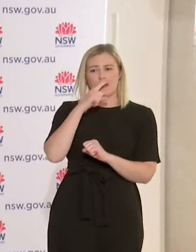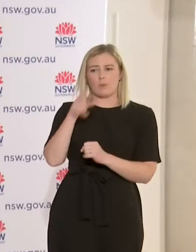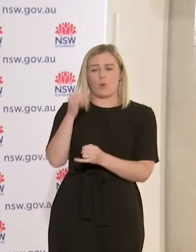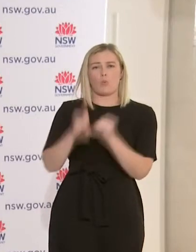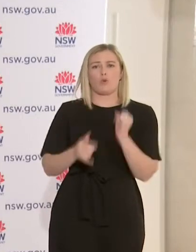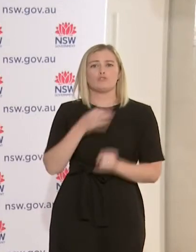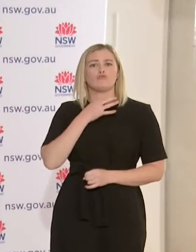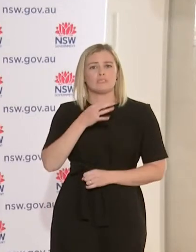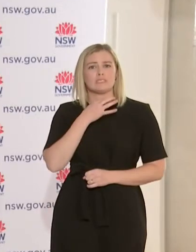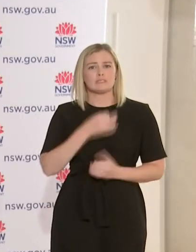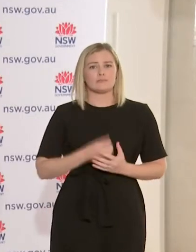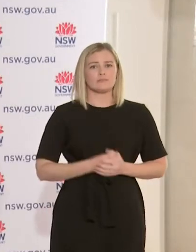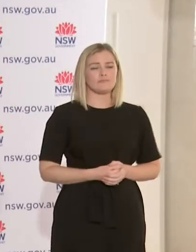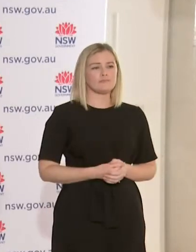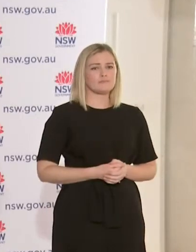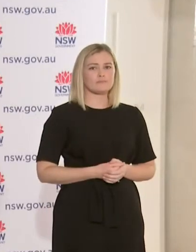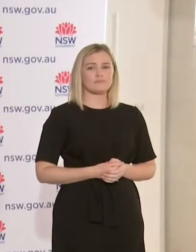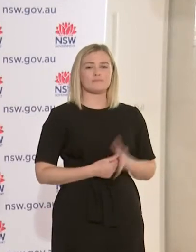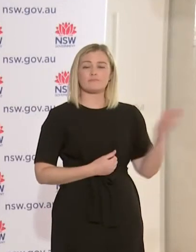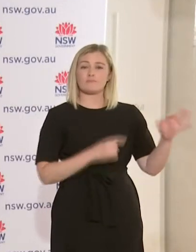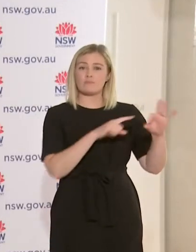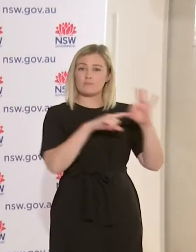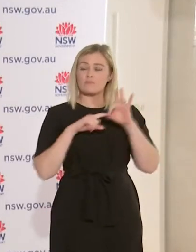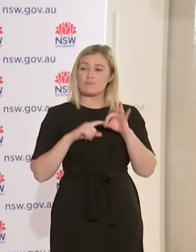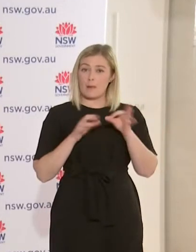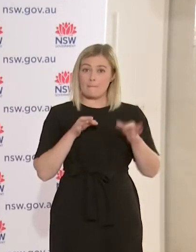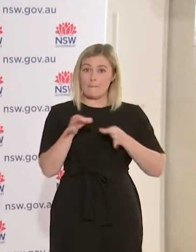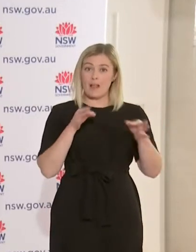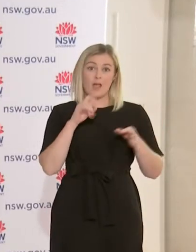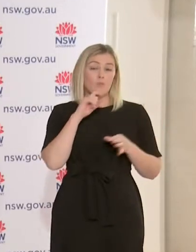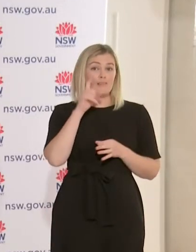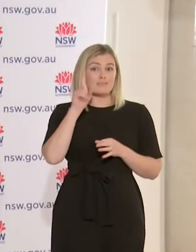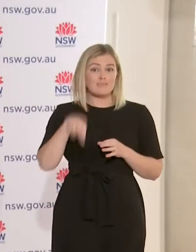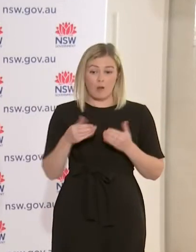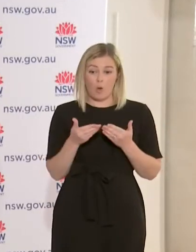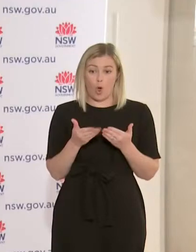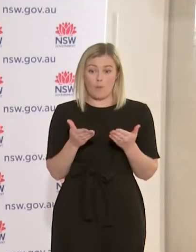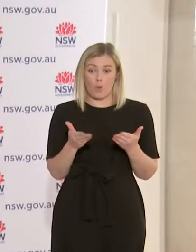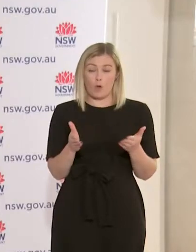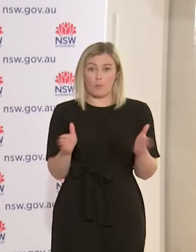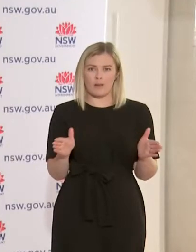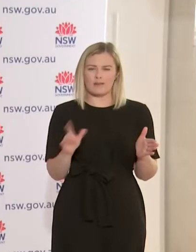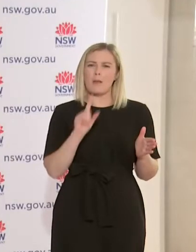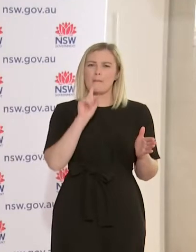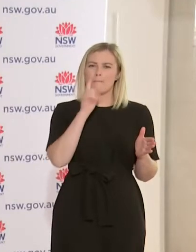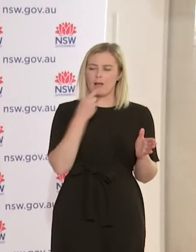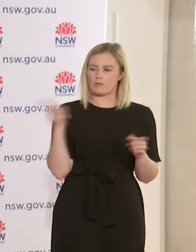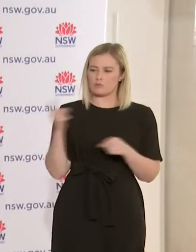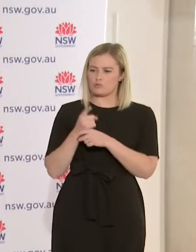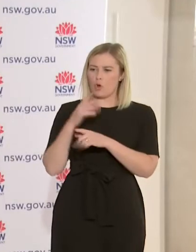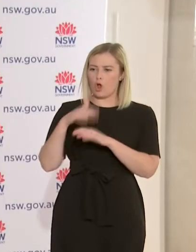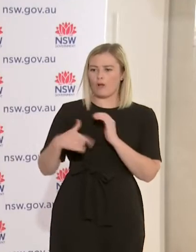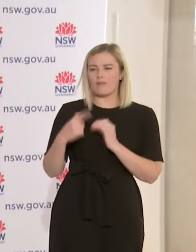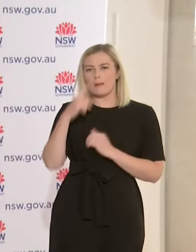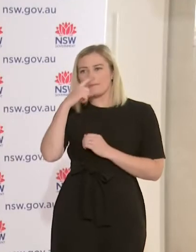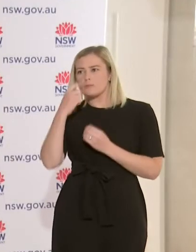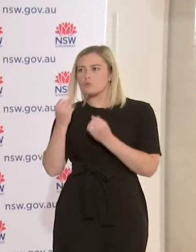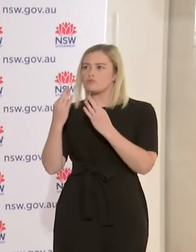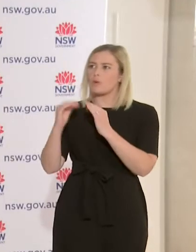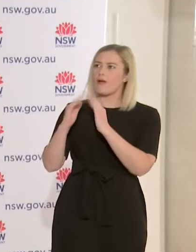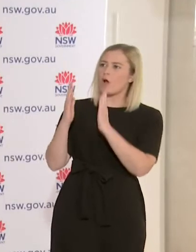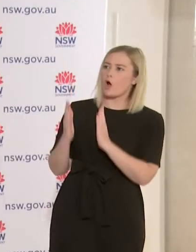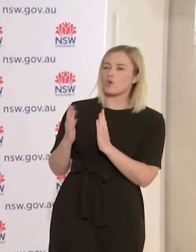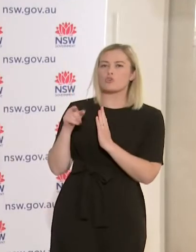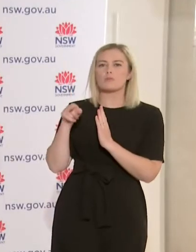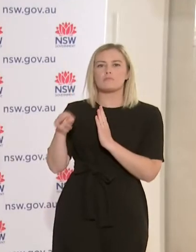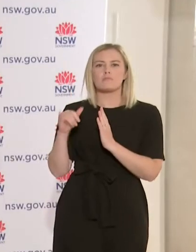planning on reopening within weeks. Are you comfortable that those vulnerable groups that you're talking about, enough of those are going to be vaccinated on the current